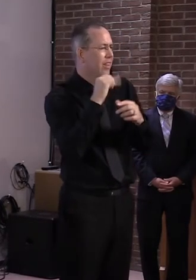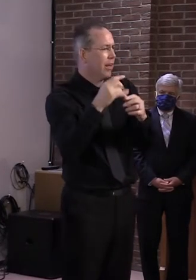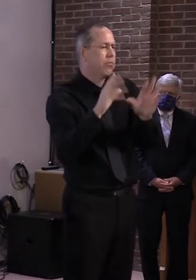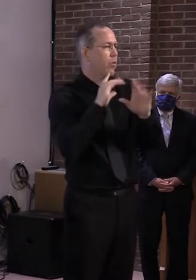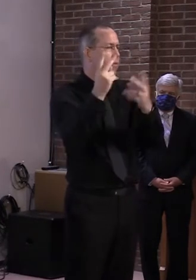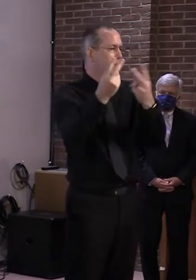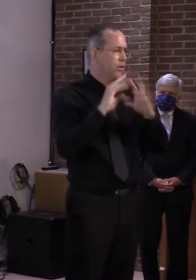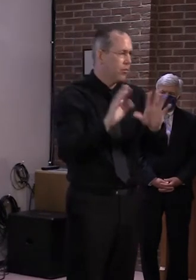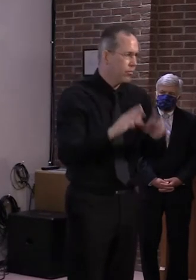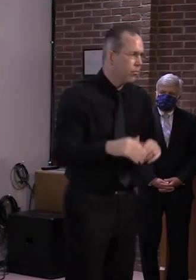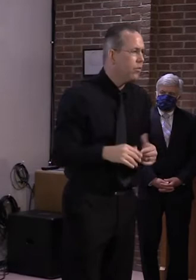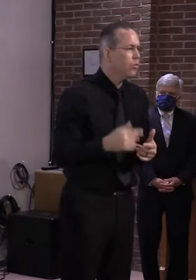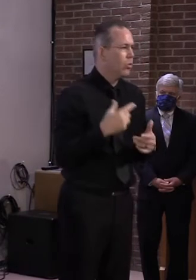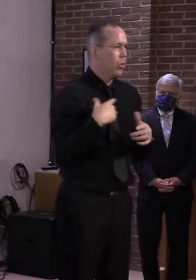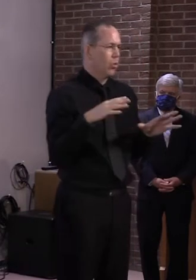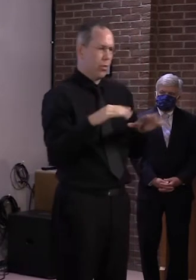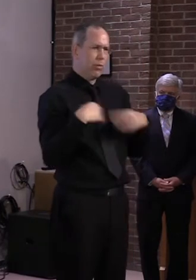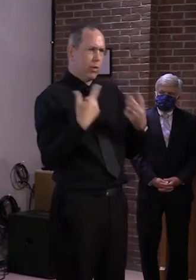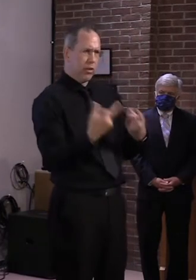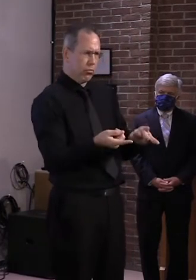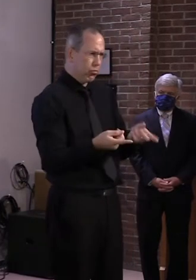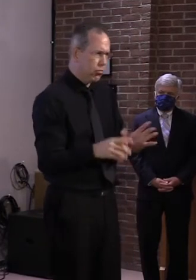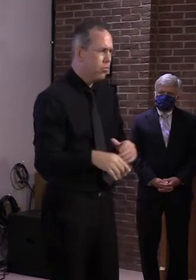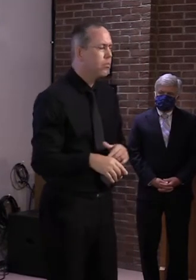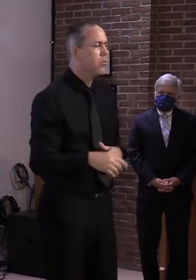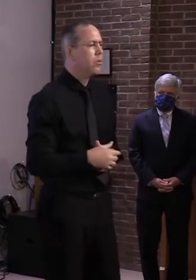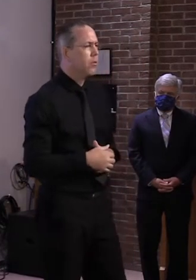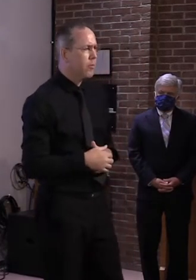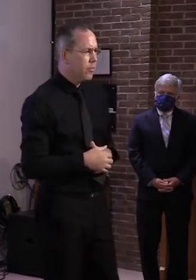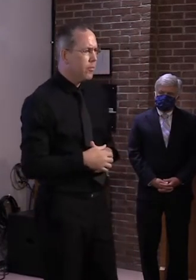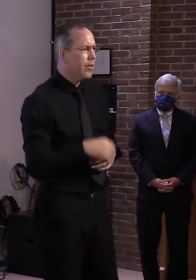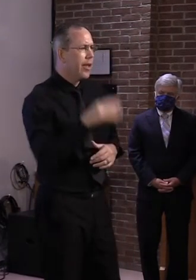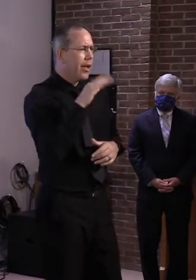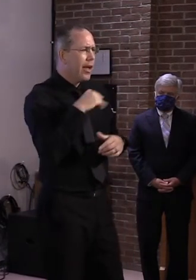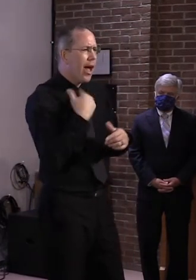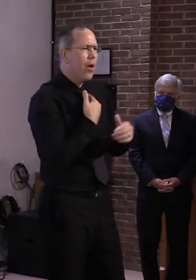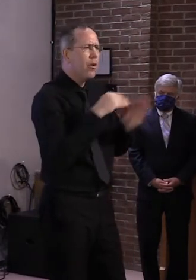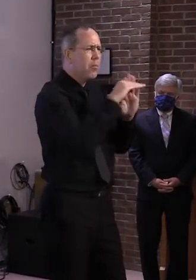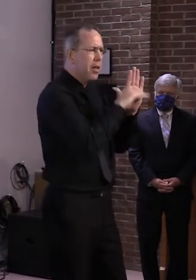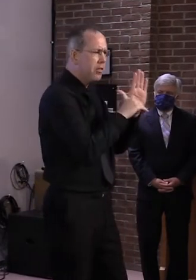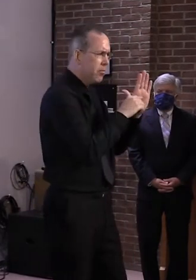continue to do so. Ours is probably a little stricter than theirs at this point.